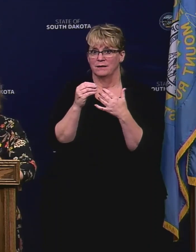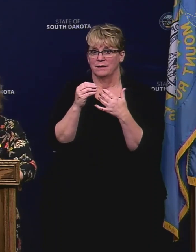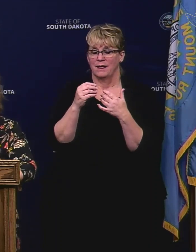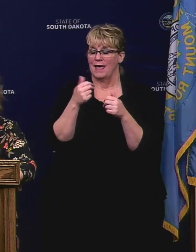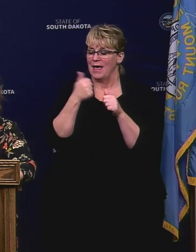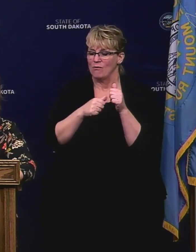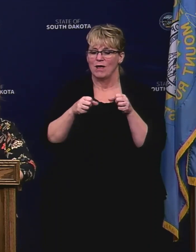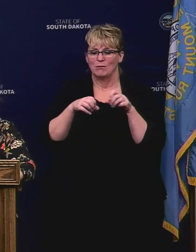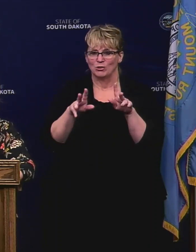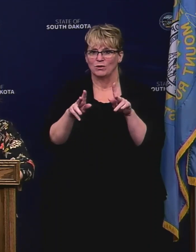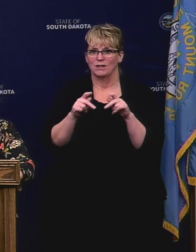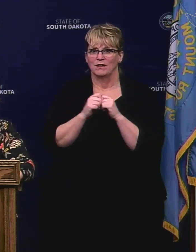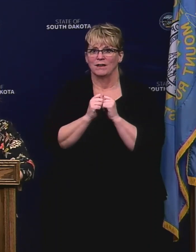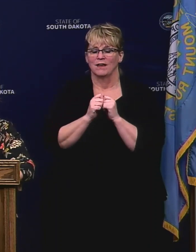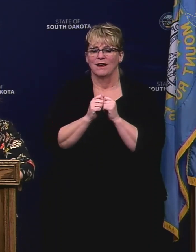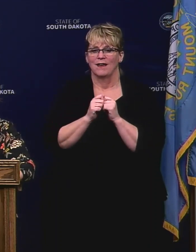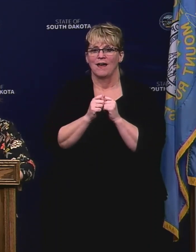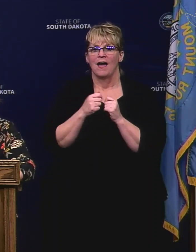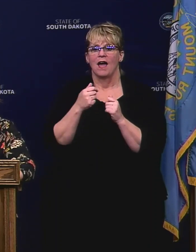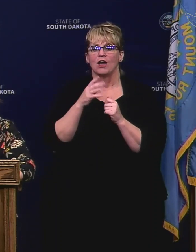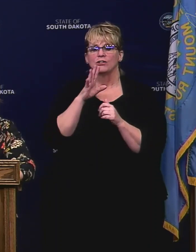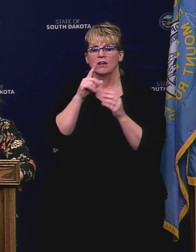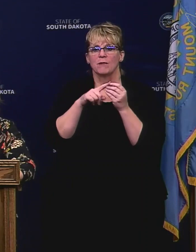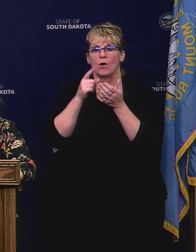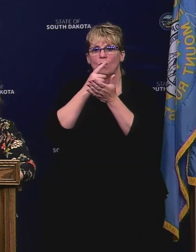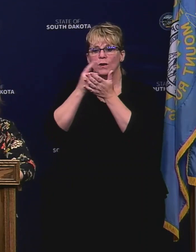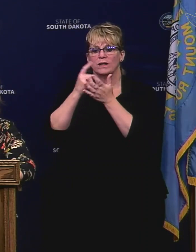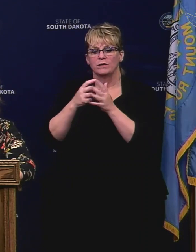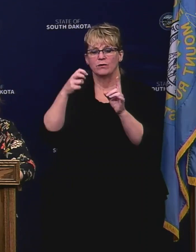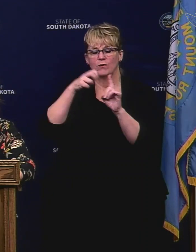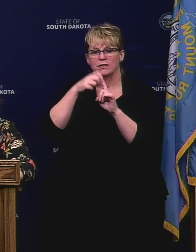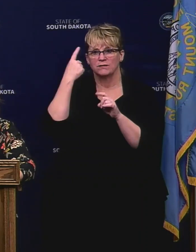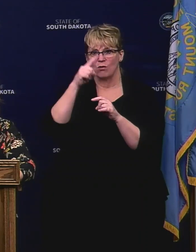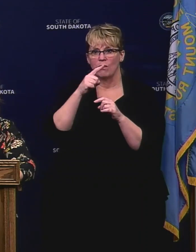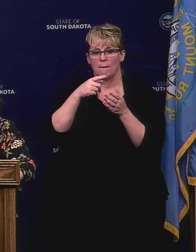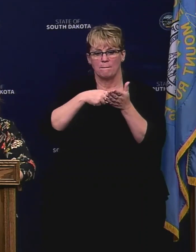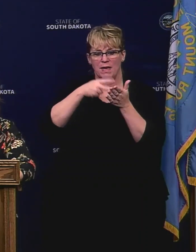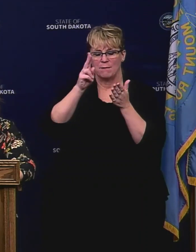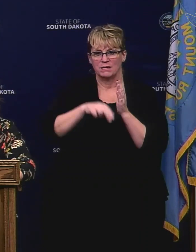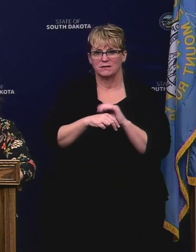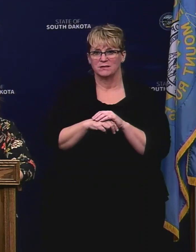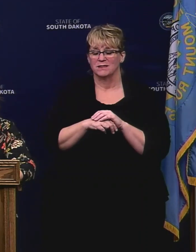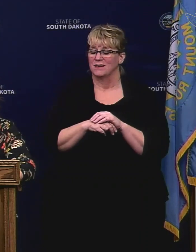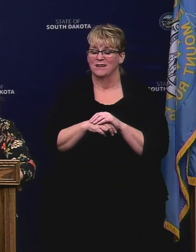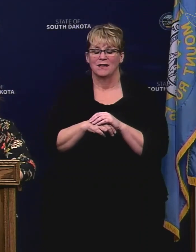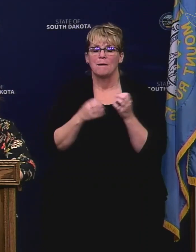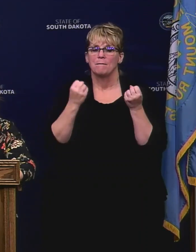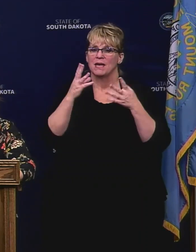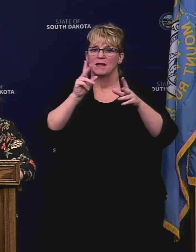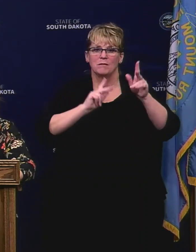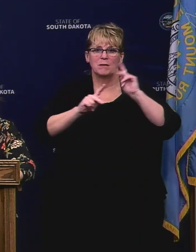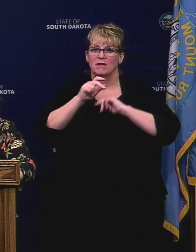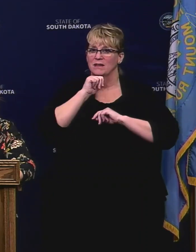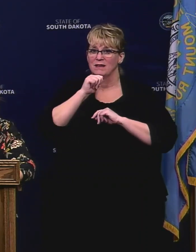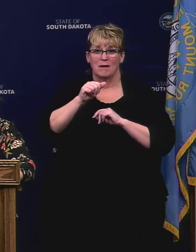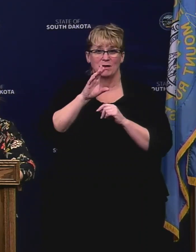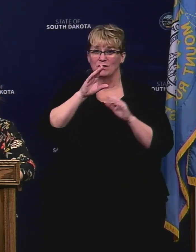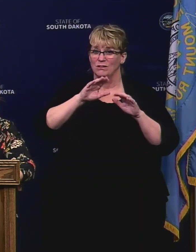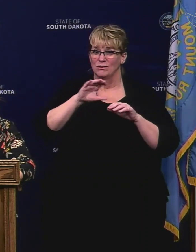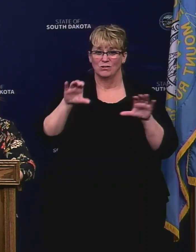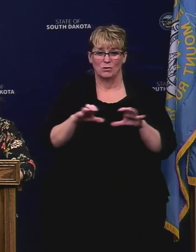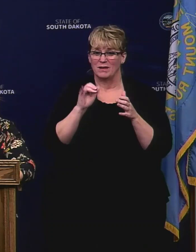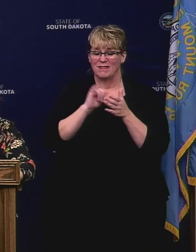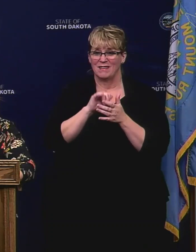I say this, but please do your weekly requests for payments. We're finding out right now today that a lot of individuals have not been doing